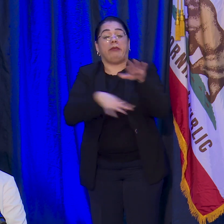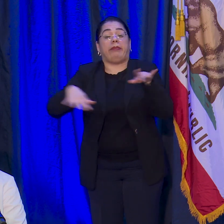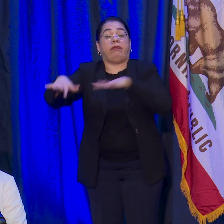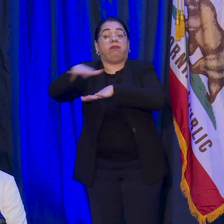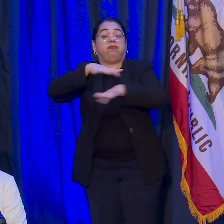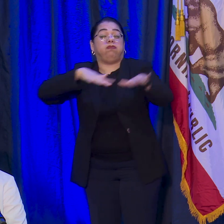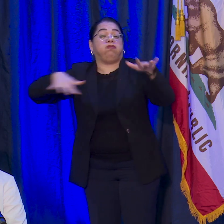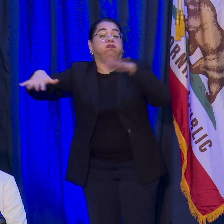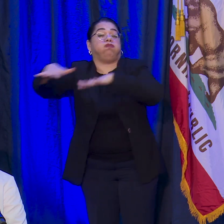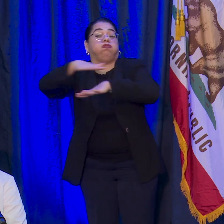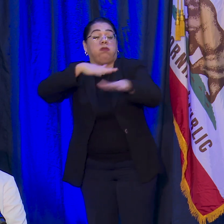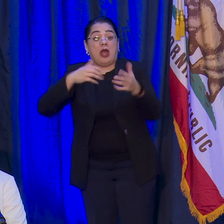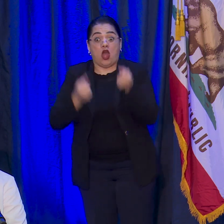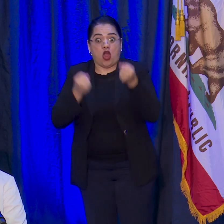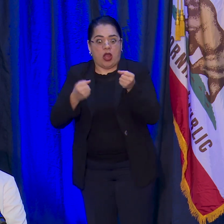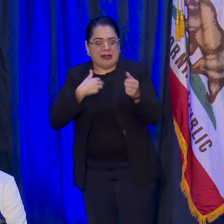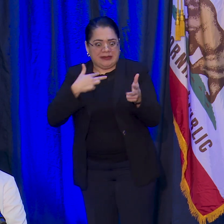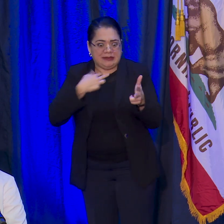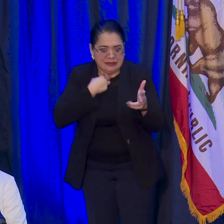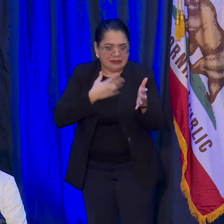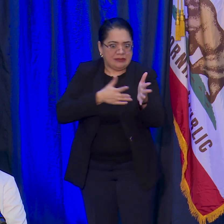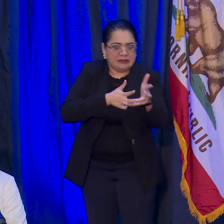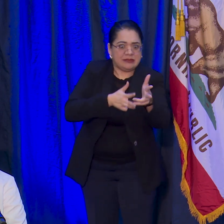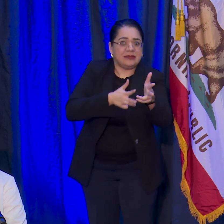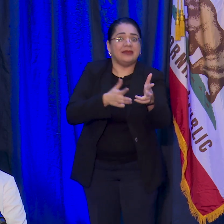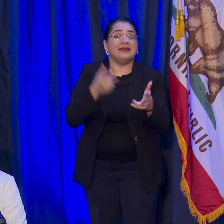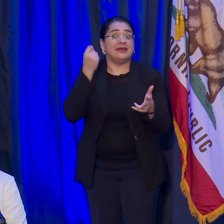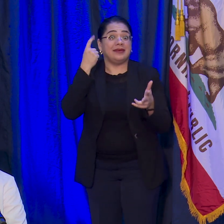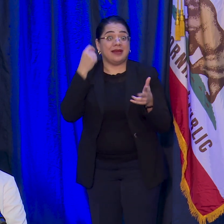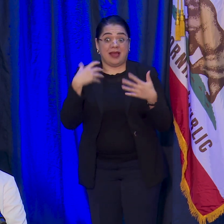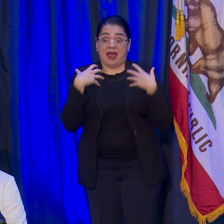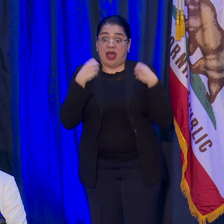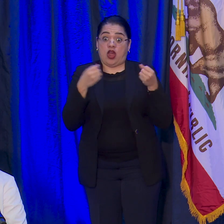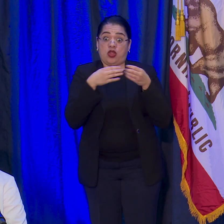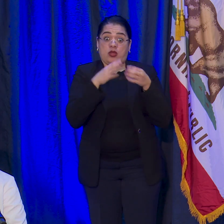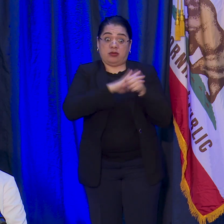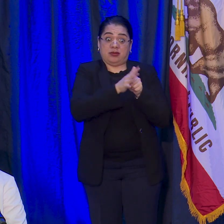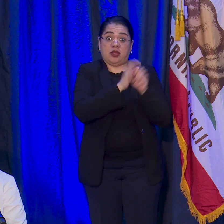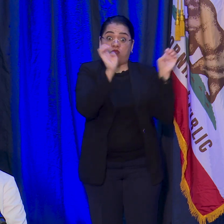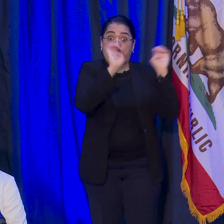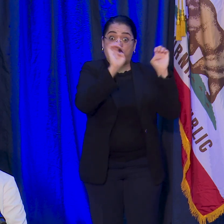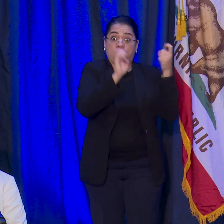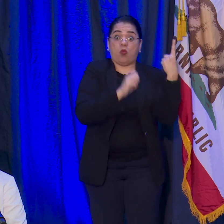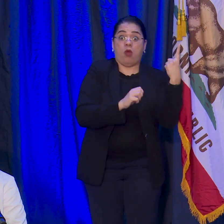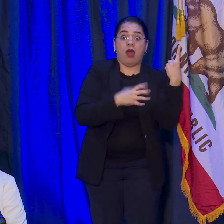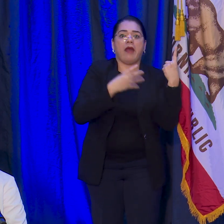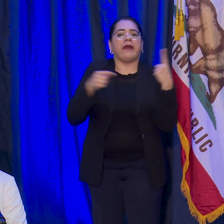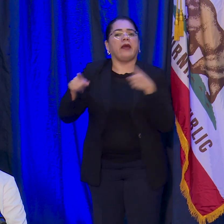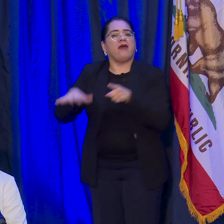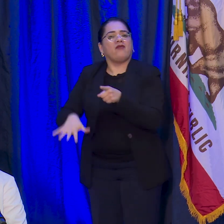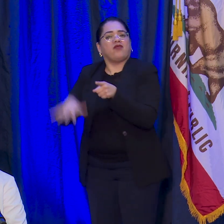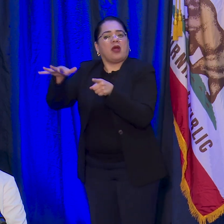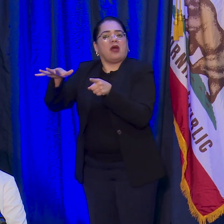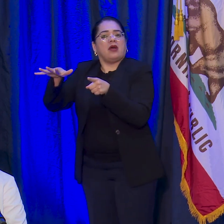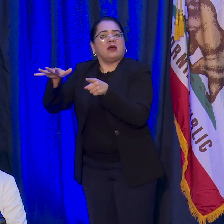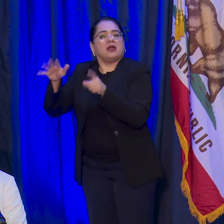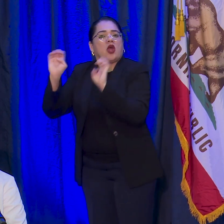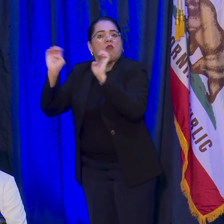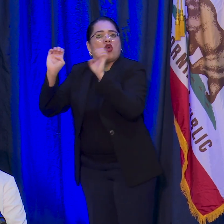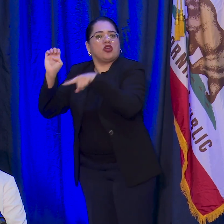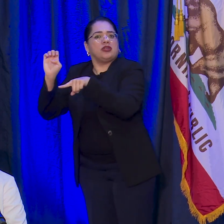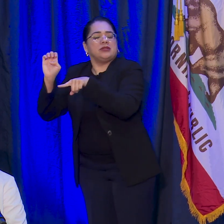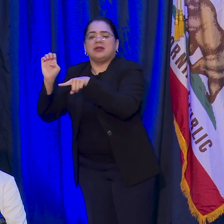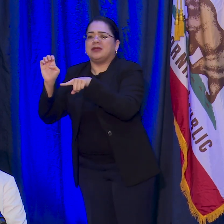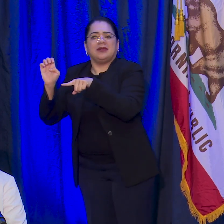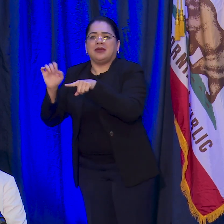gone, we are in danger of now not just having a health emergency, but a flooding emergency. And we don't